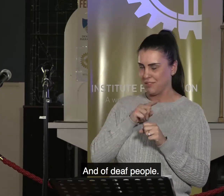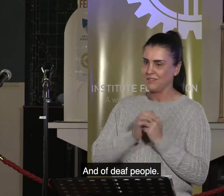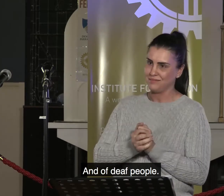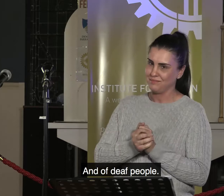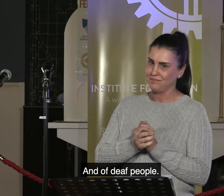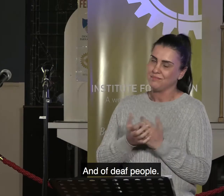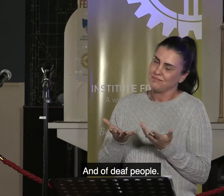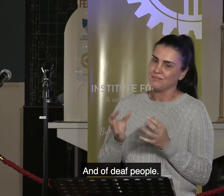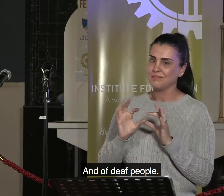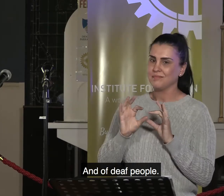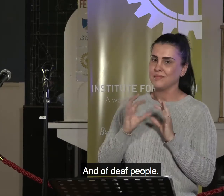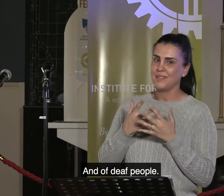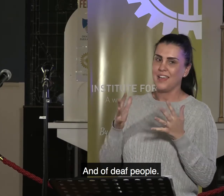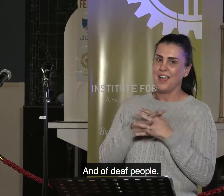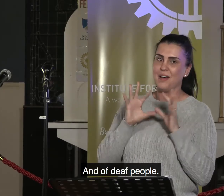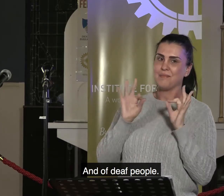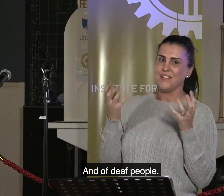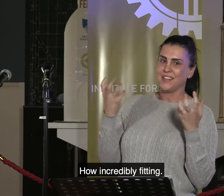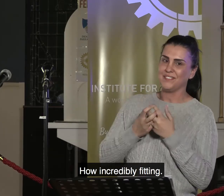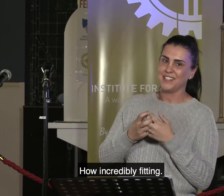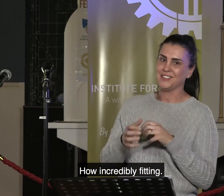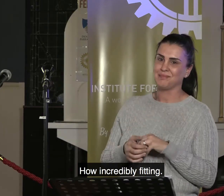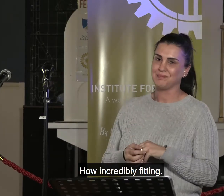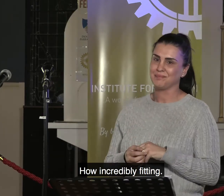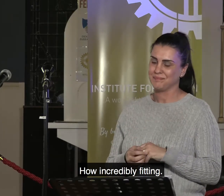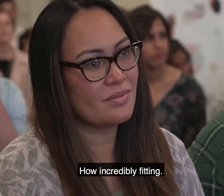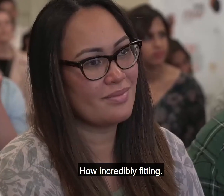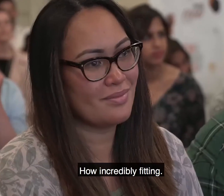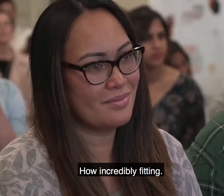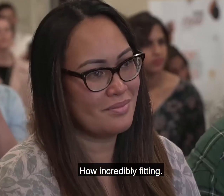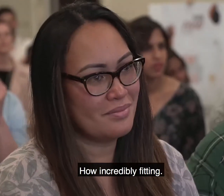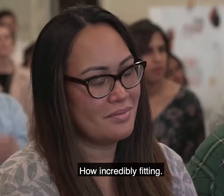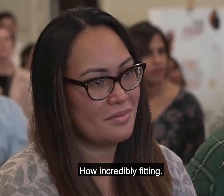and of deaf people. How incredibly fitting.